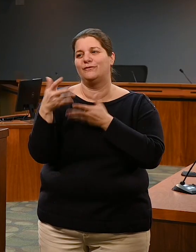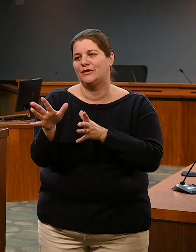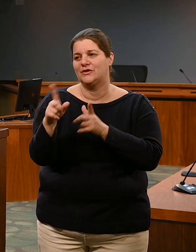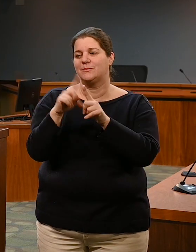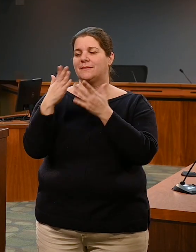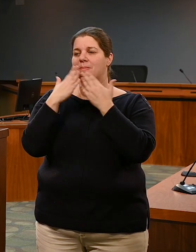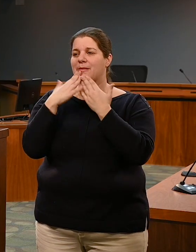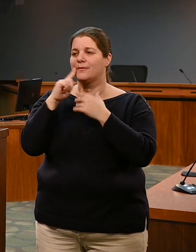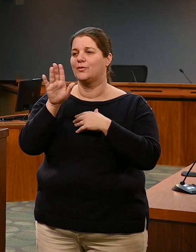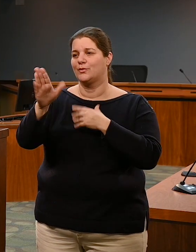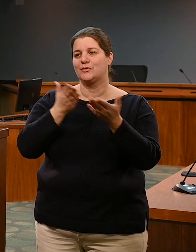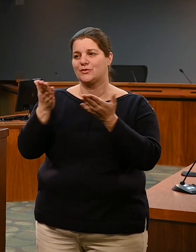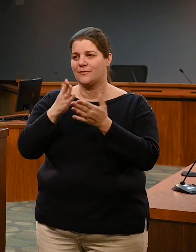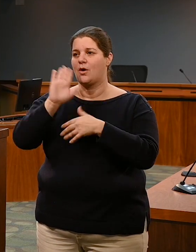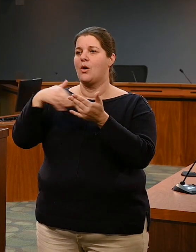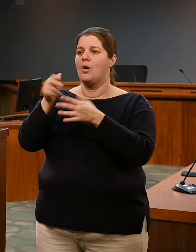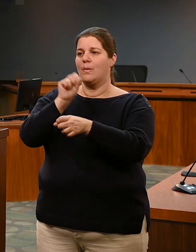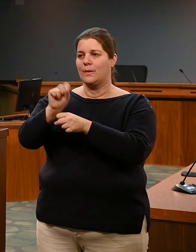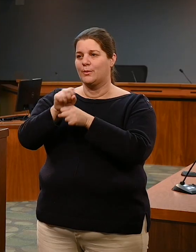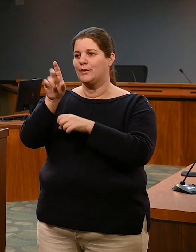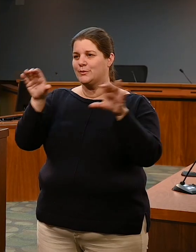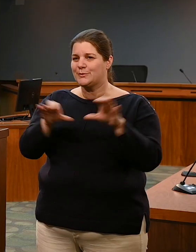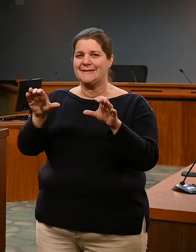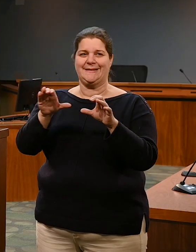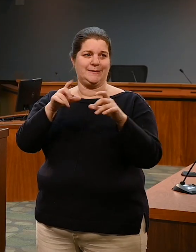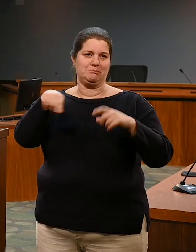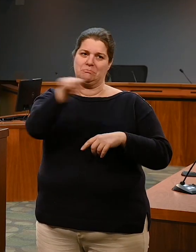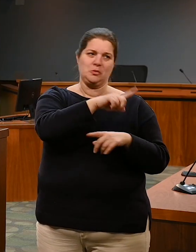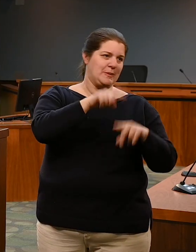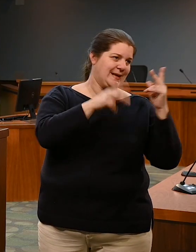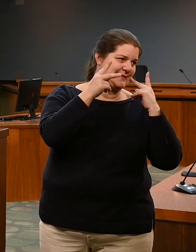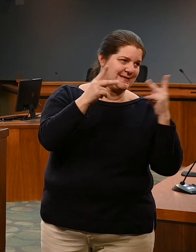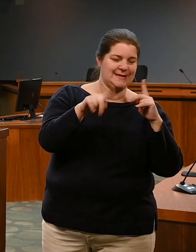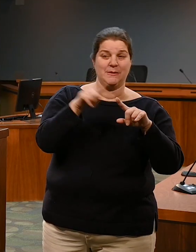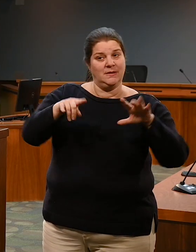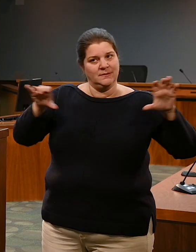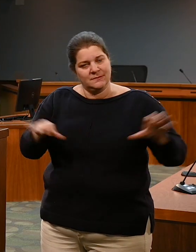your service and all the work you did behind the scenes to make things happen.